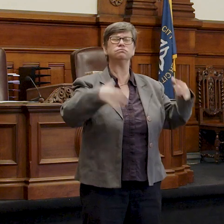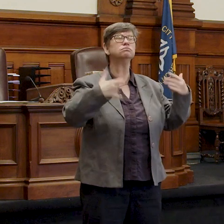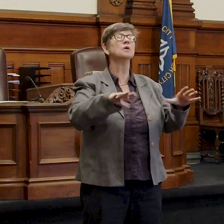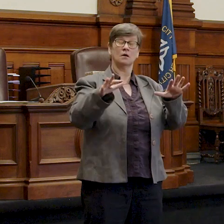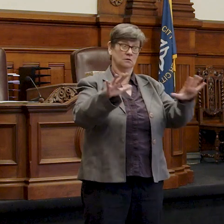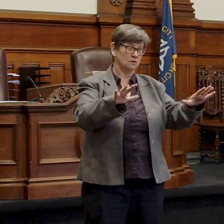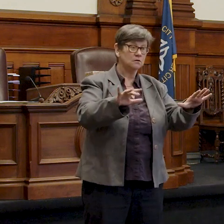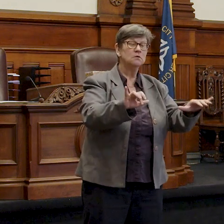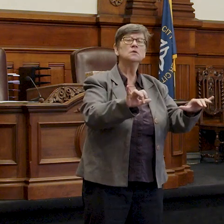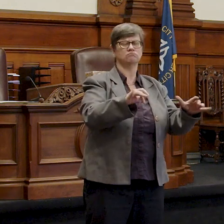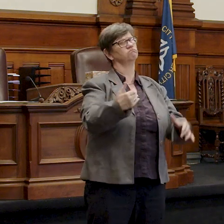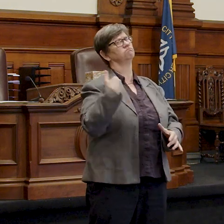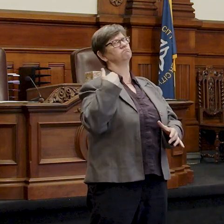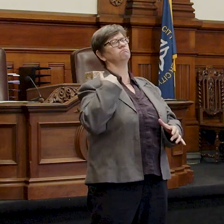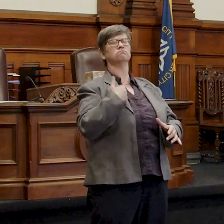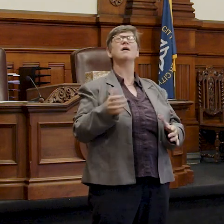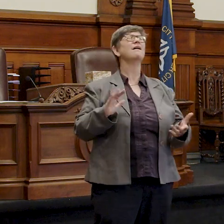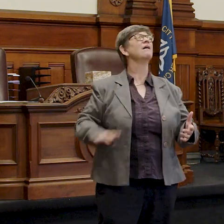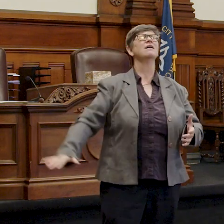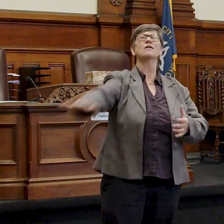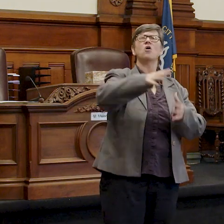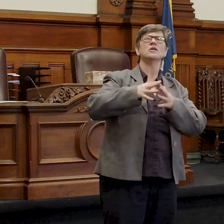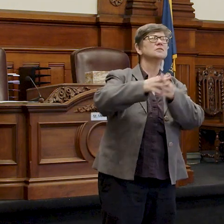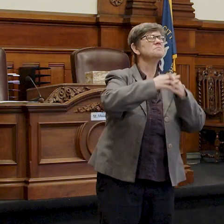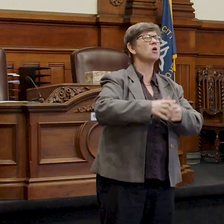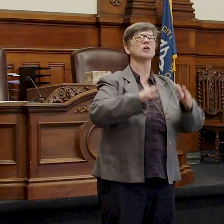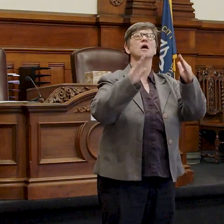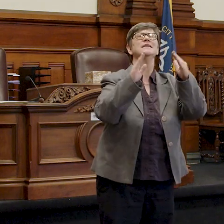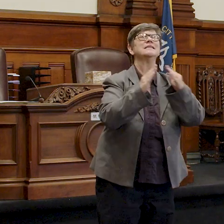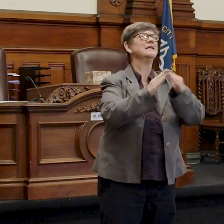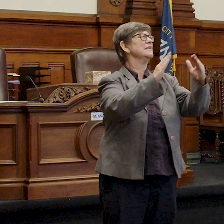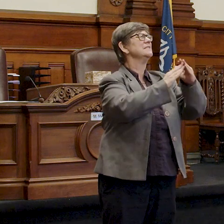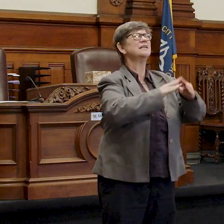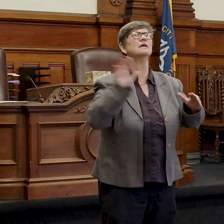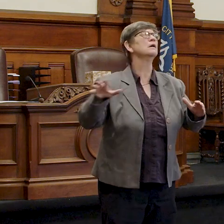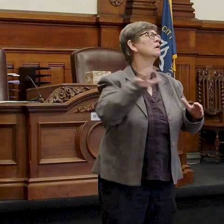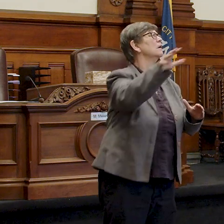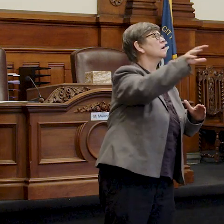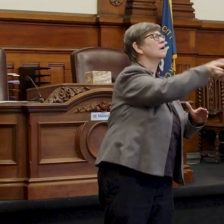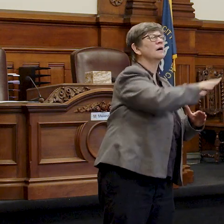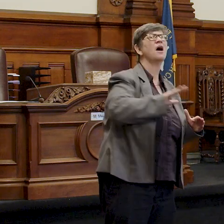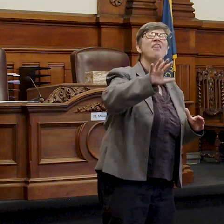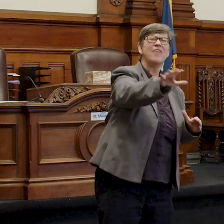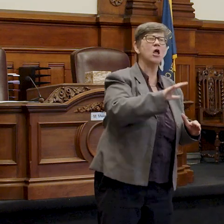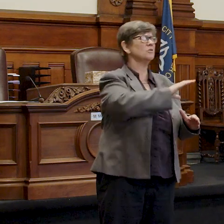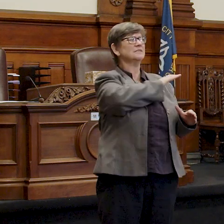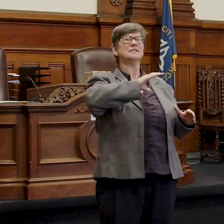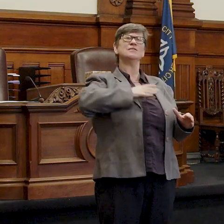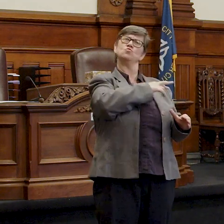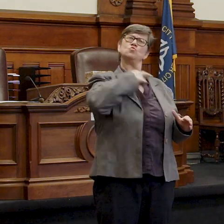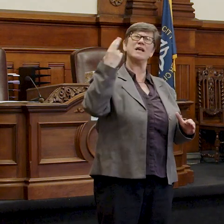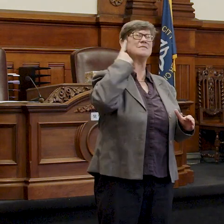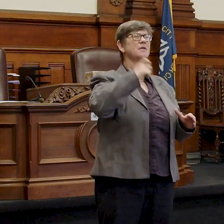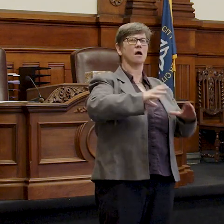deferring maintenance on their aging and crumbling infrastructure, putting the health of their citizens at risk, and I am determined